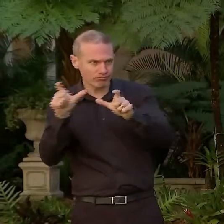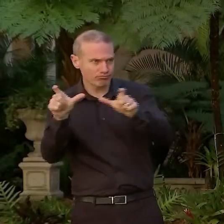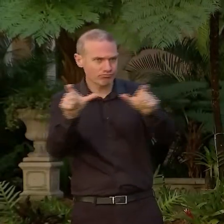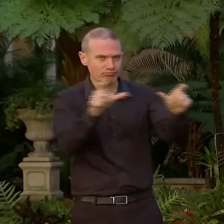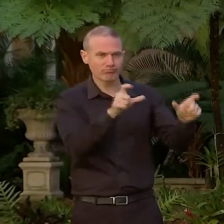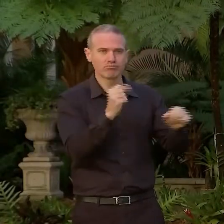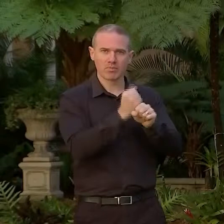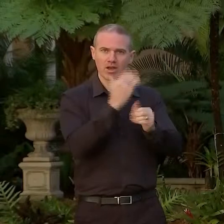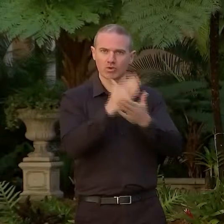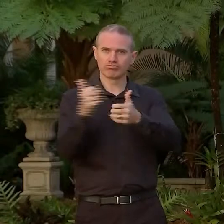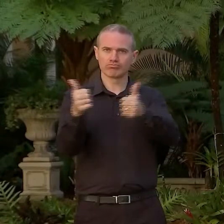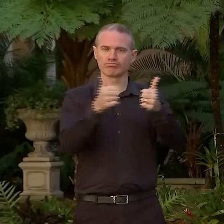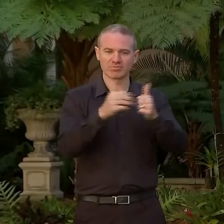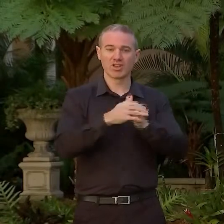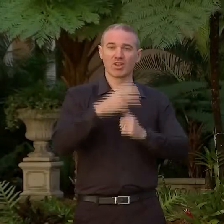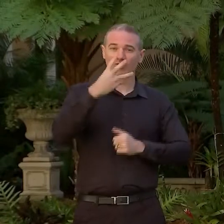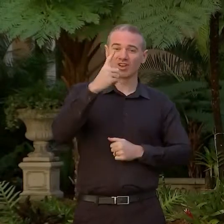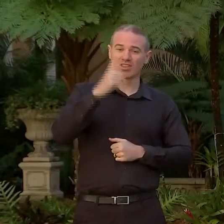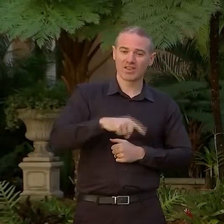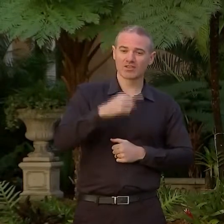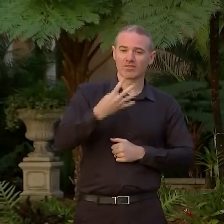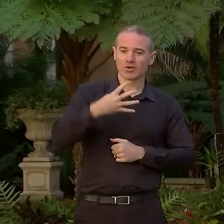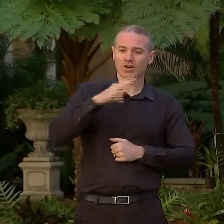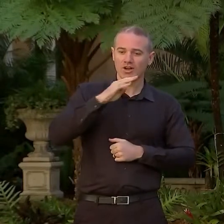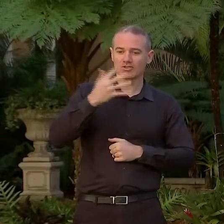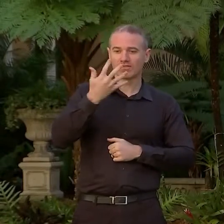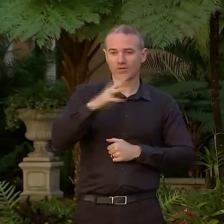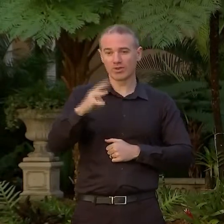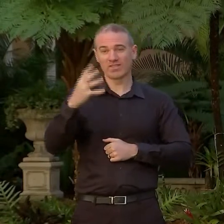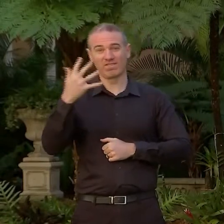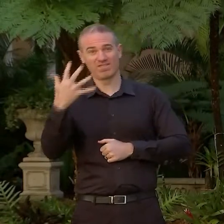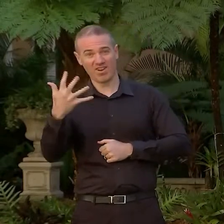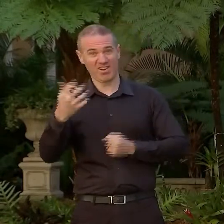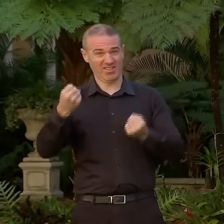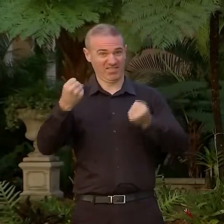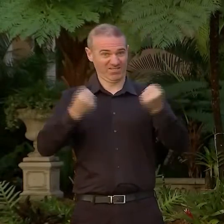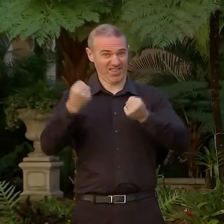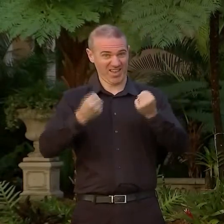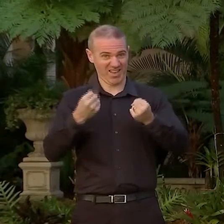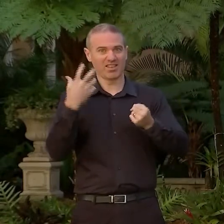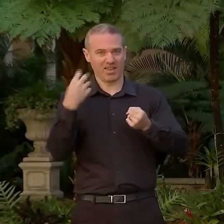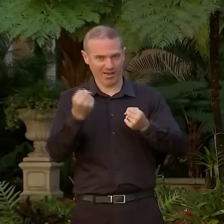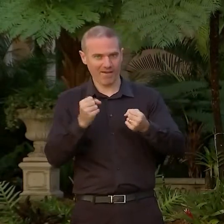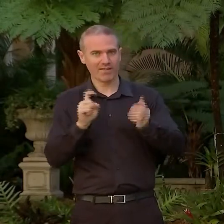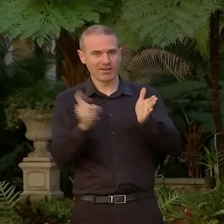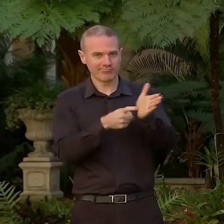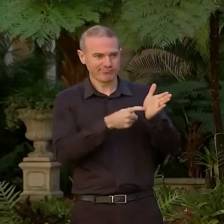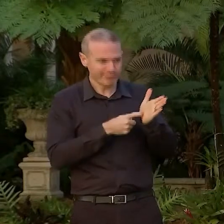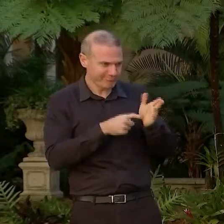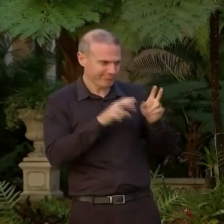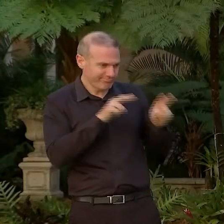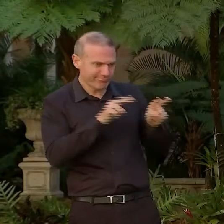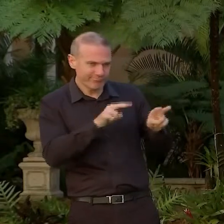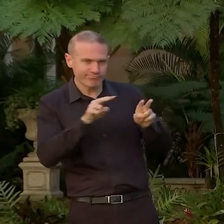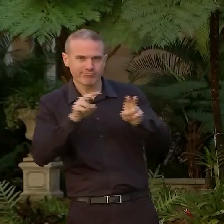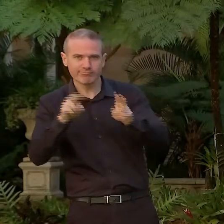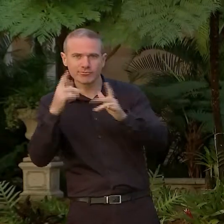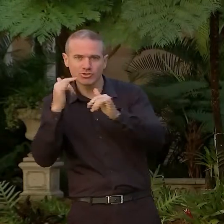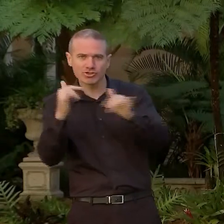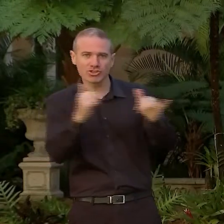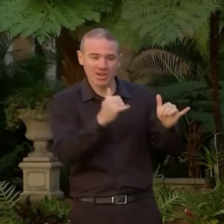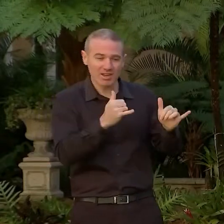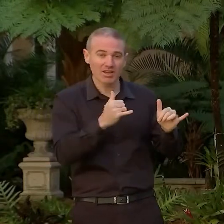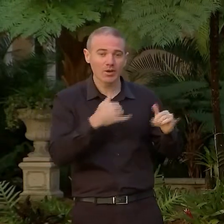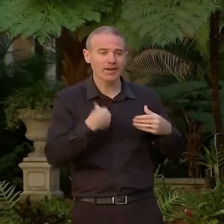of the 3,445 vehicles intercepted in the points that we have in the southeast corner, we issued